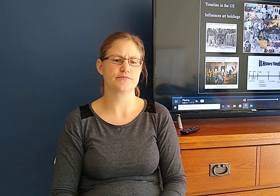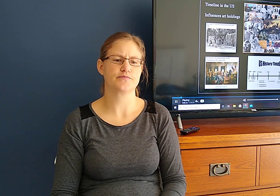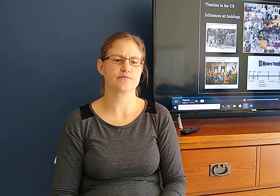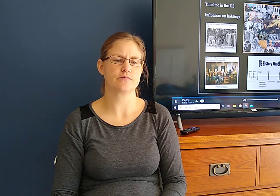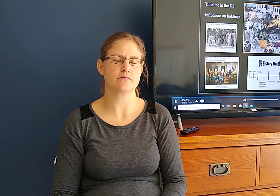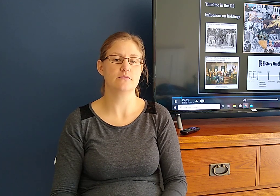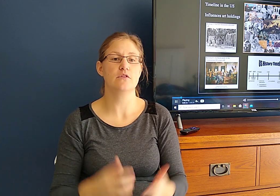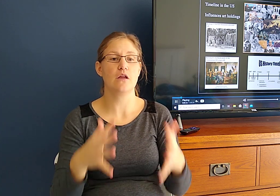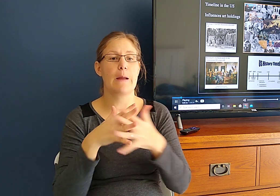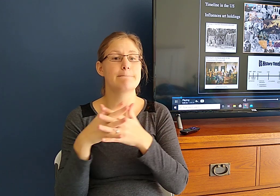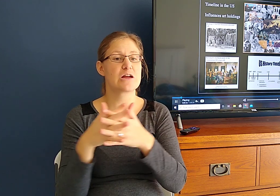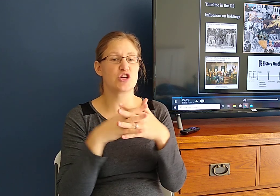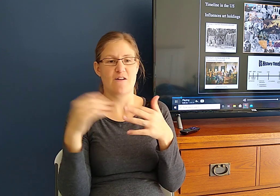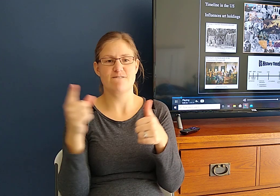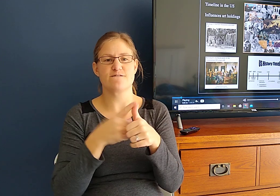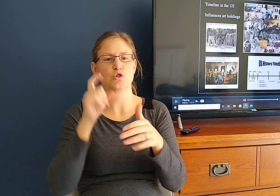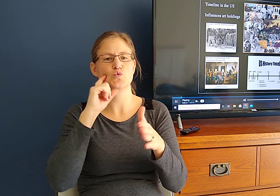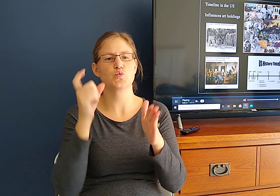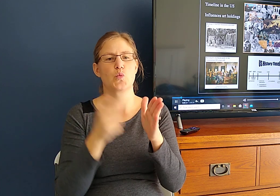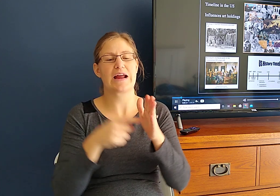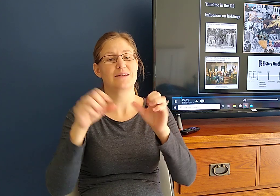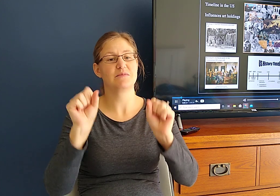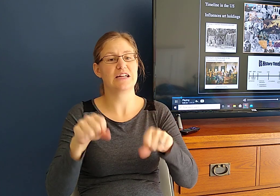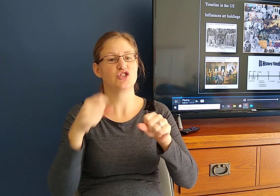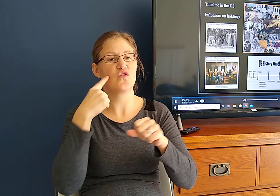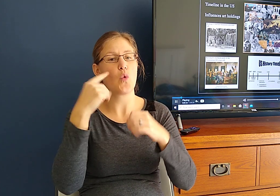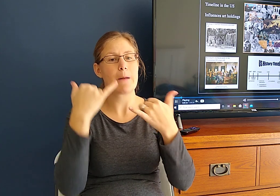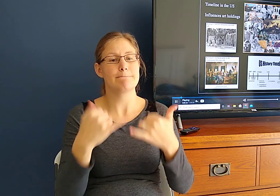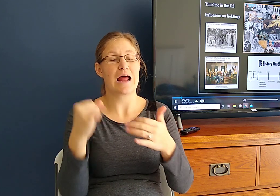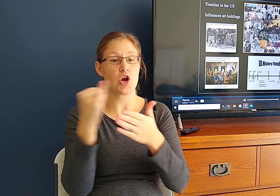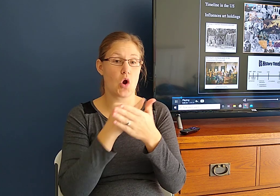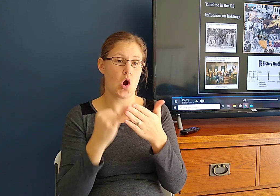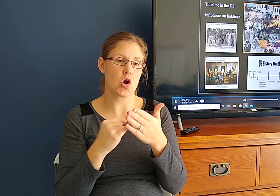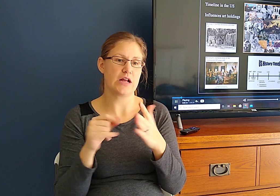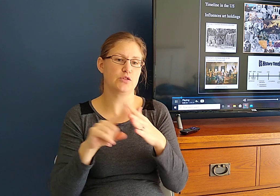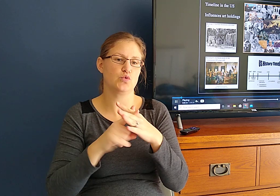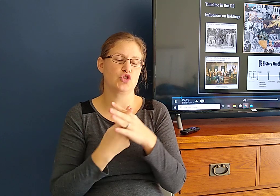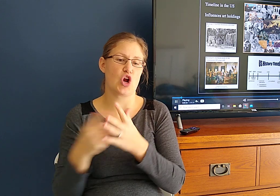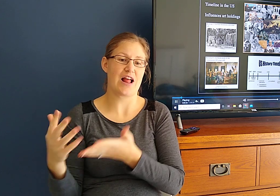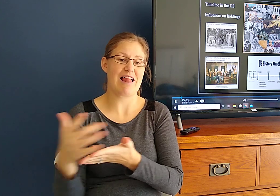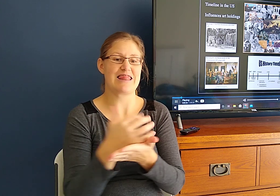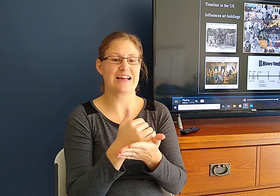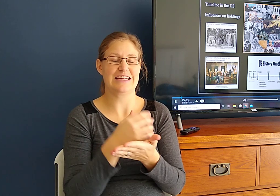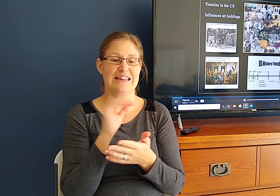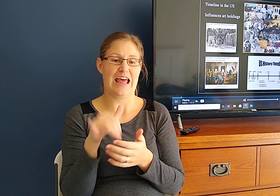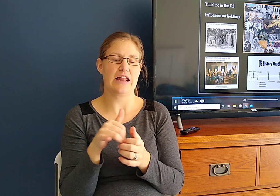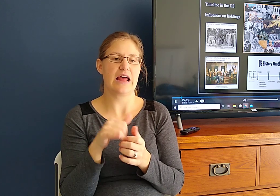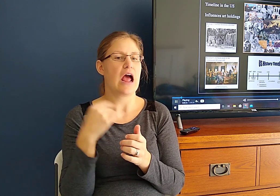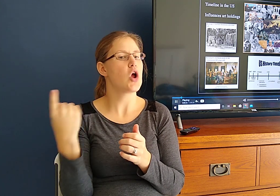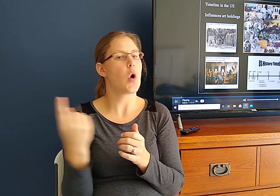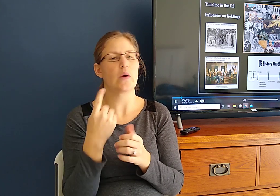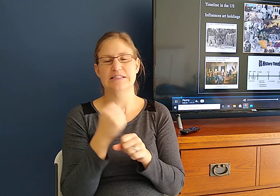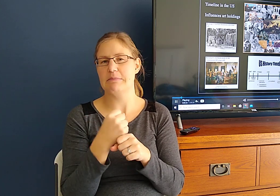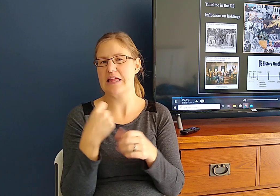Americans were the first to recognize the potential of modern art and to begin collecting it. I've always made the argument that if you want to